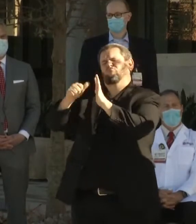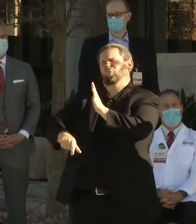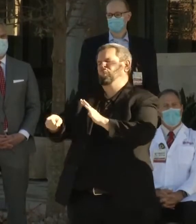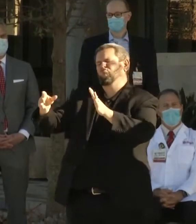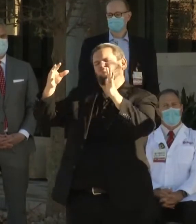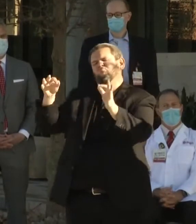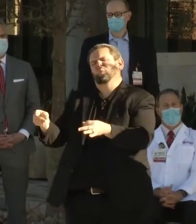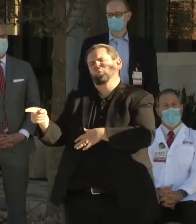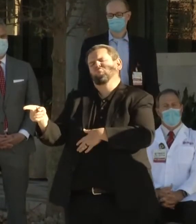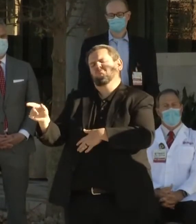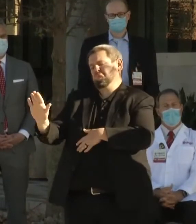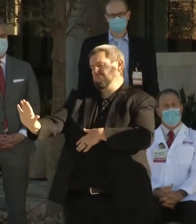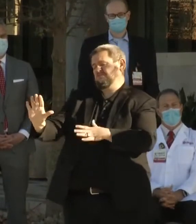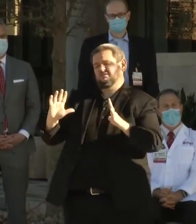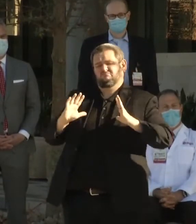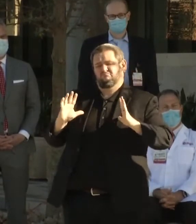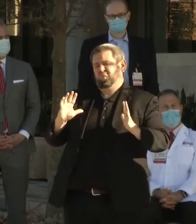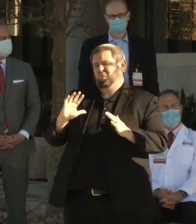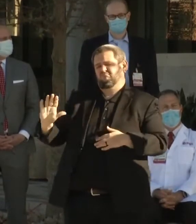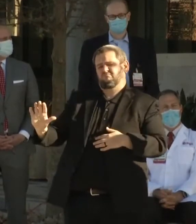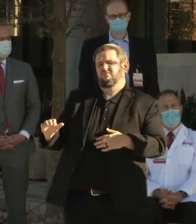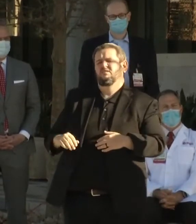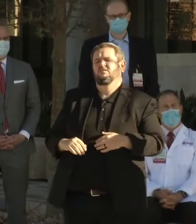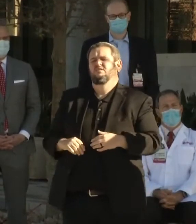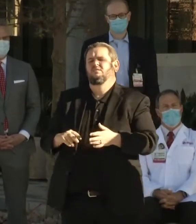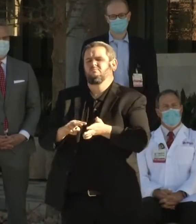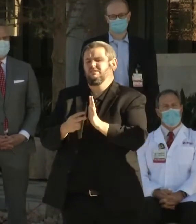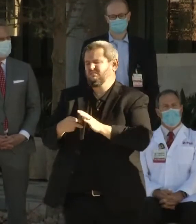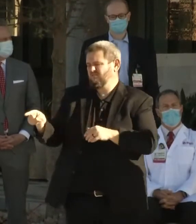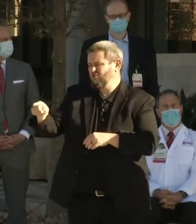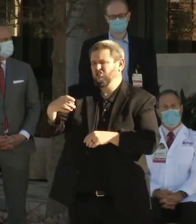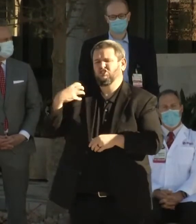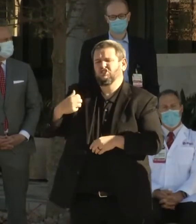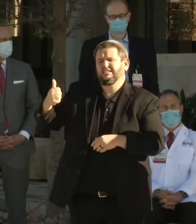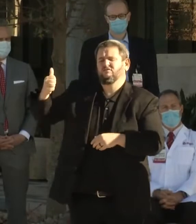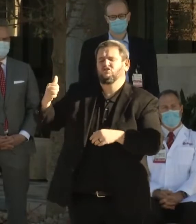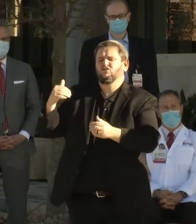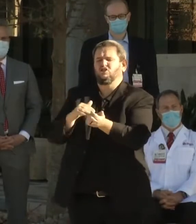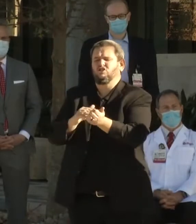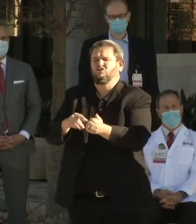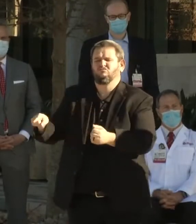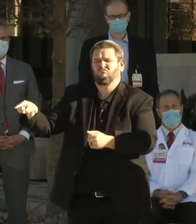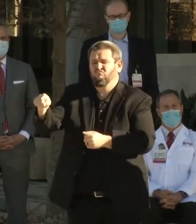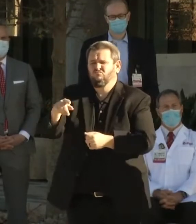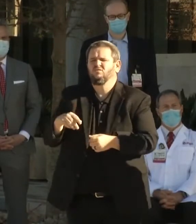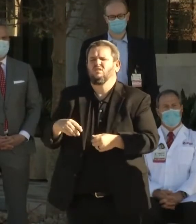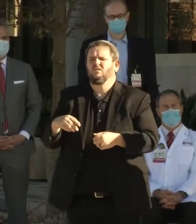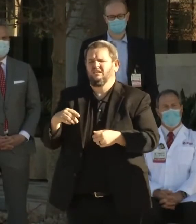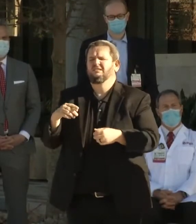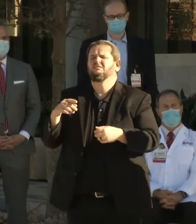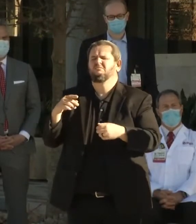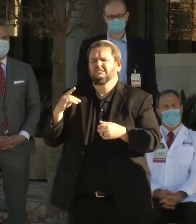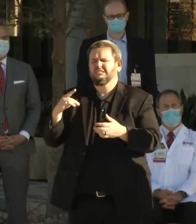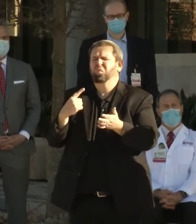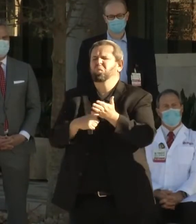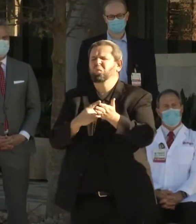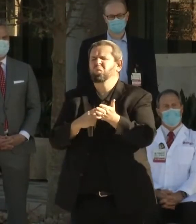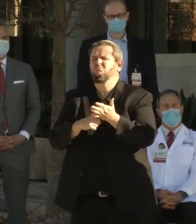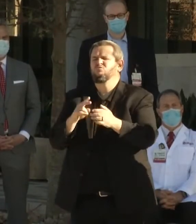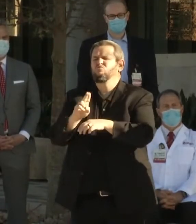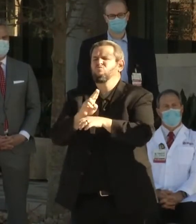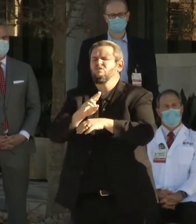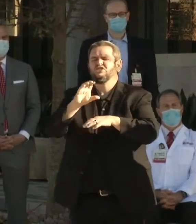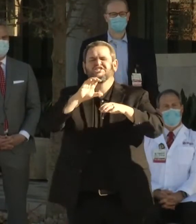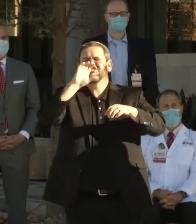here, the CMOs, have also started talking about using the model that's out of Chicago